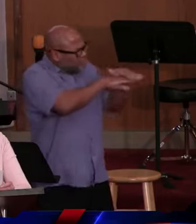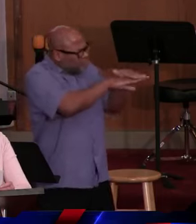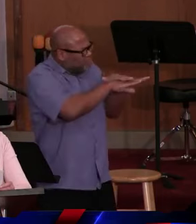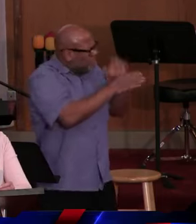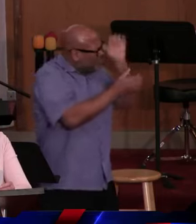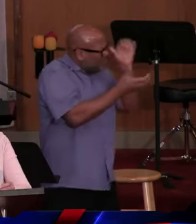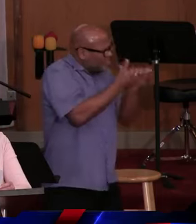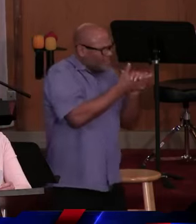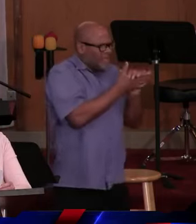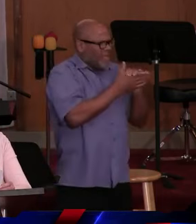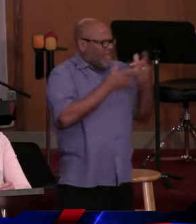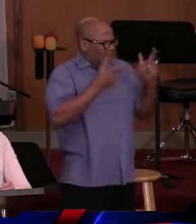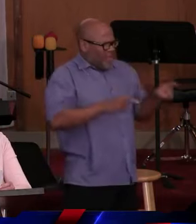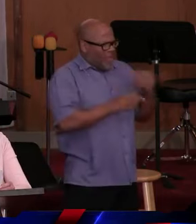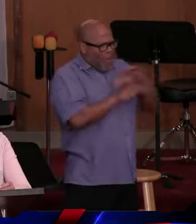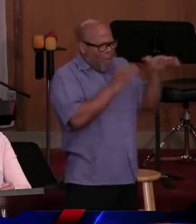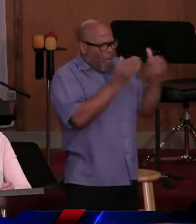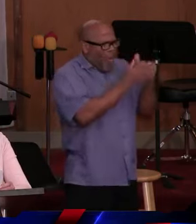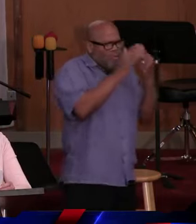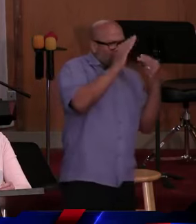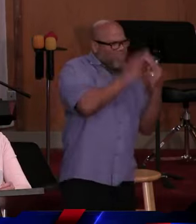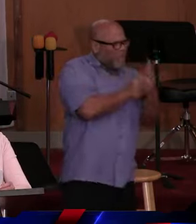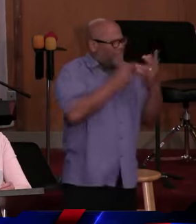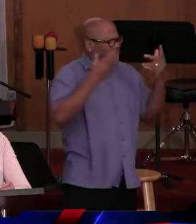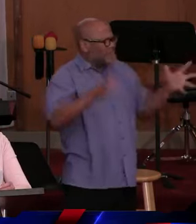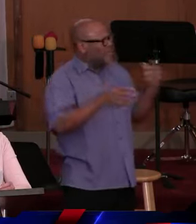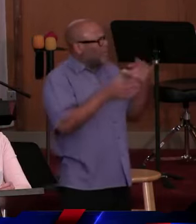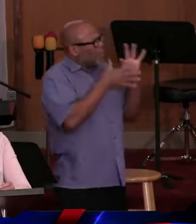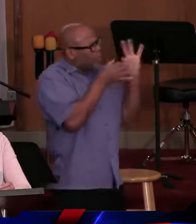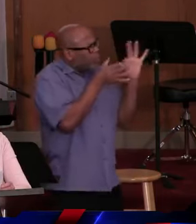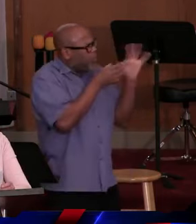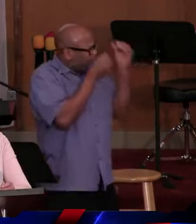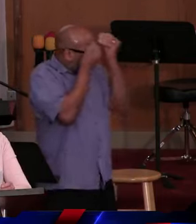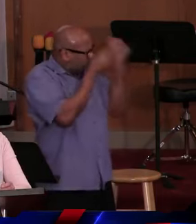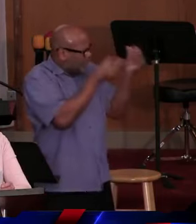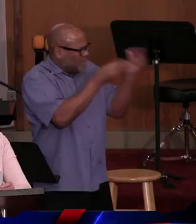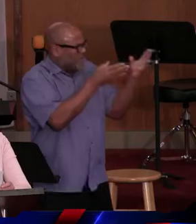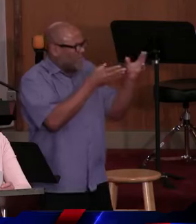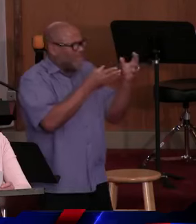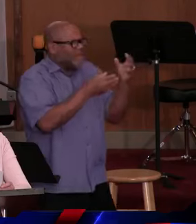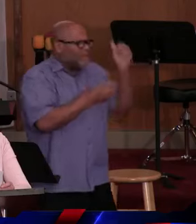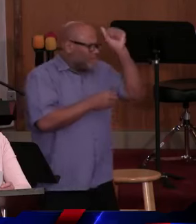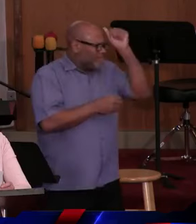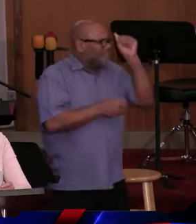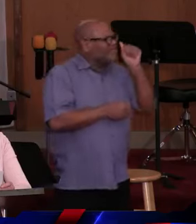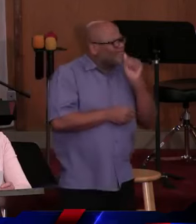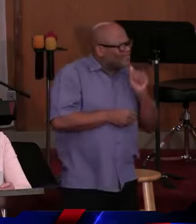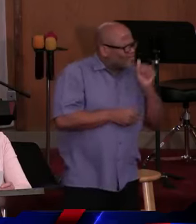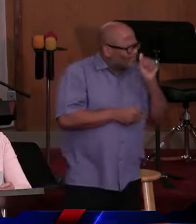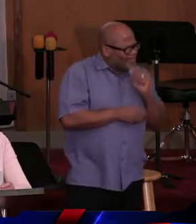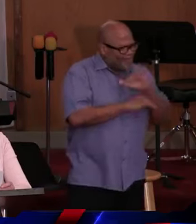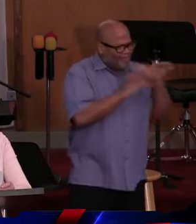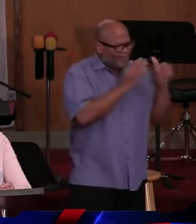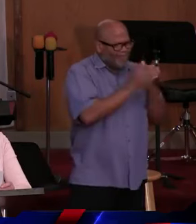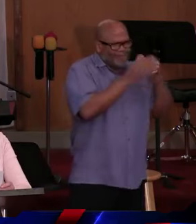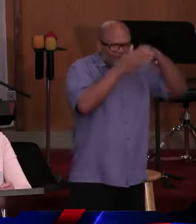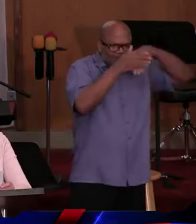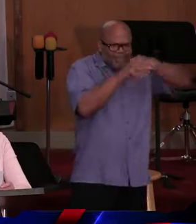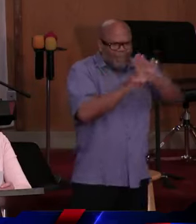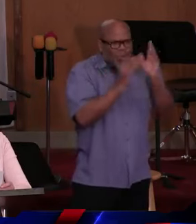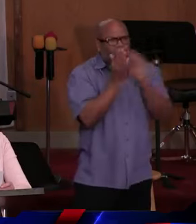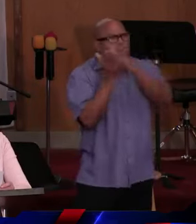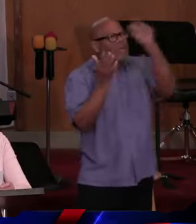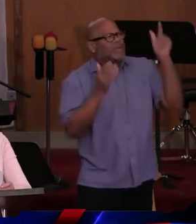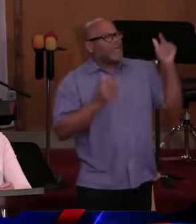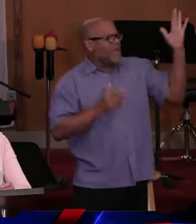spoken. Did not the Messiah have to suffer these things and then enter his glory?" And beginning with